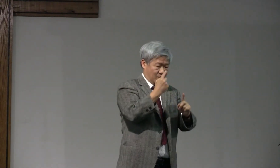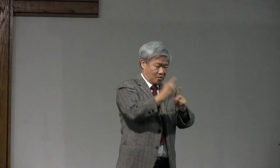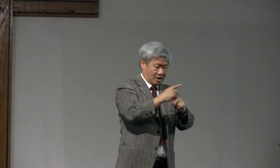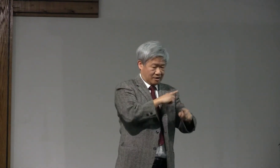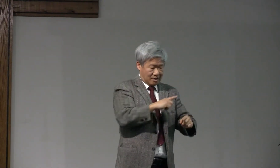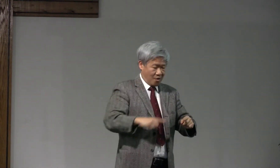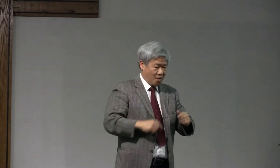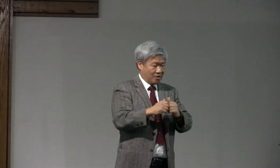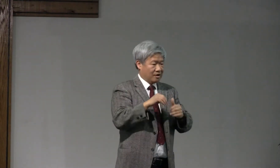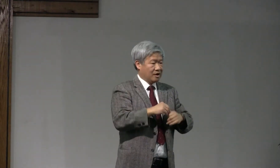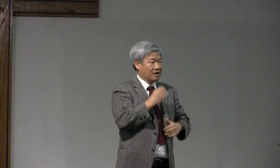again.